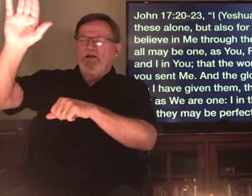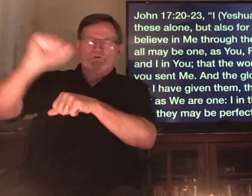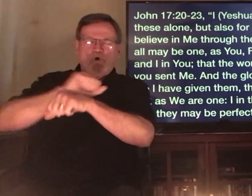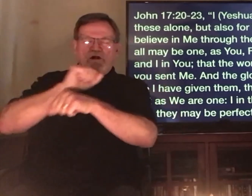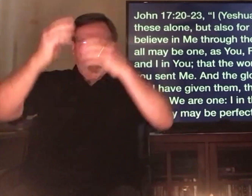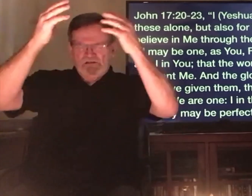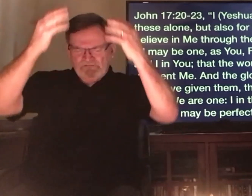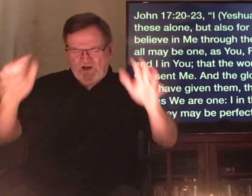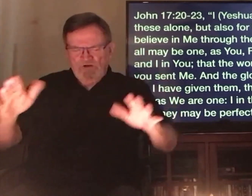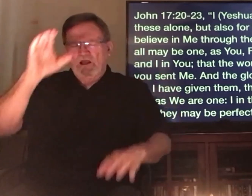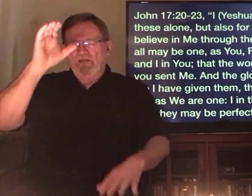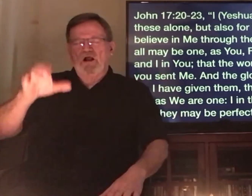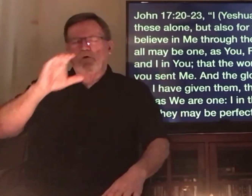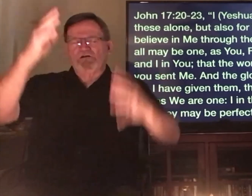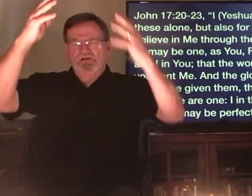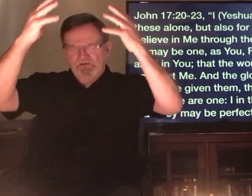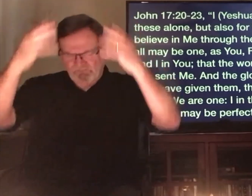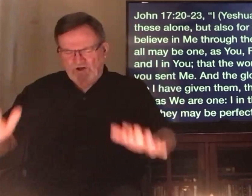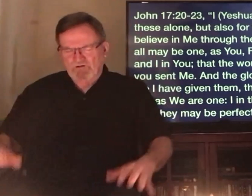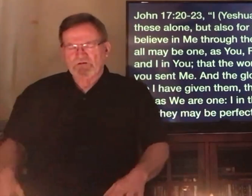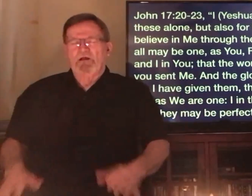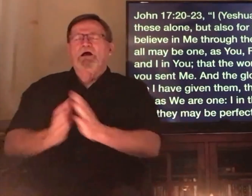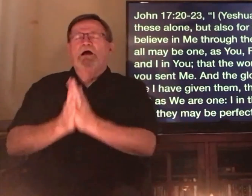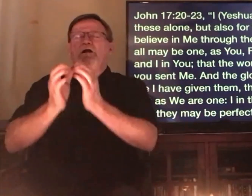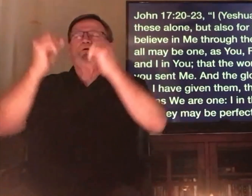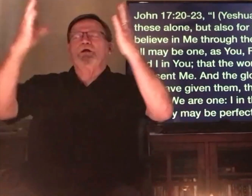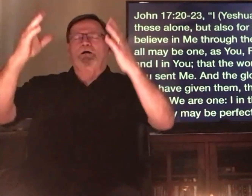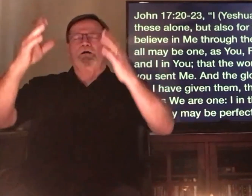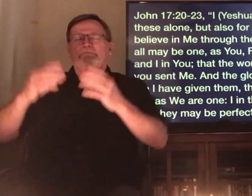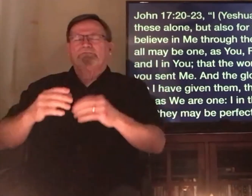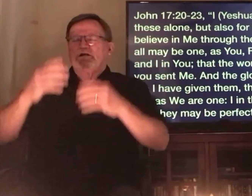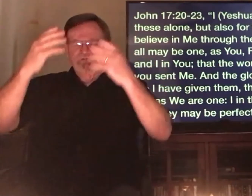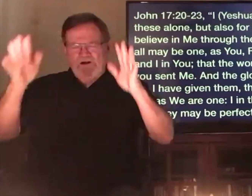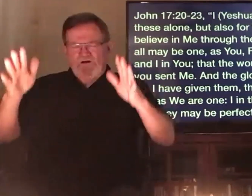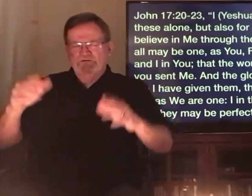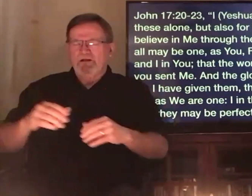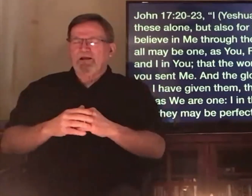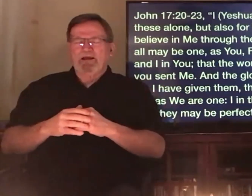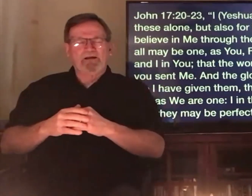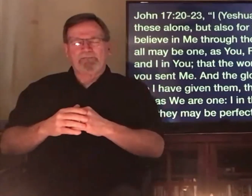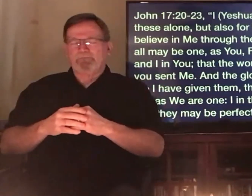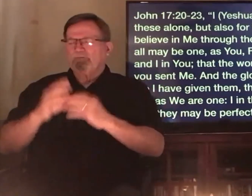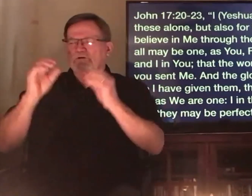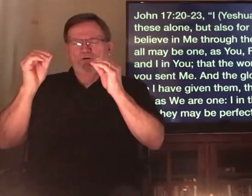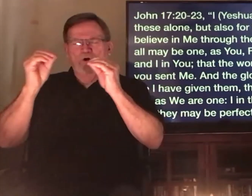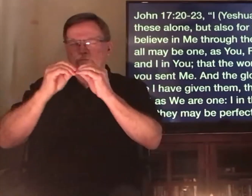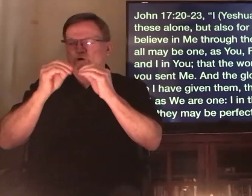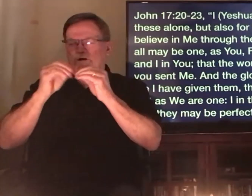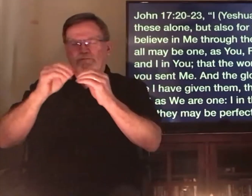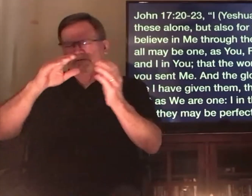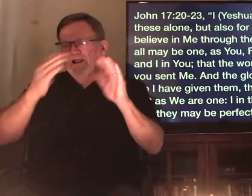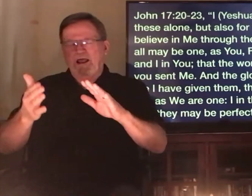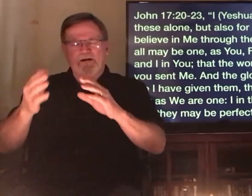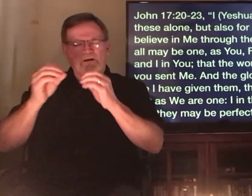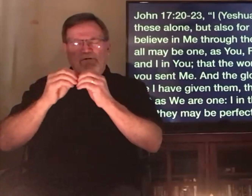Jews, Gentiles, whoever, no matter. He died for all. One time, he died one and